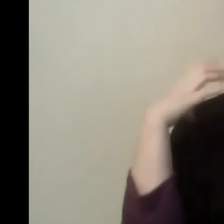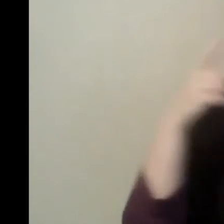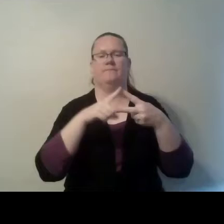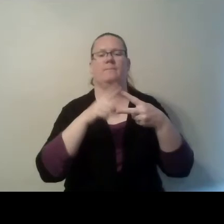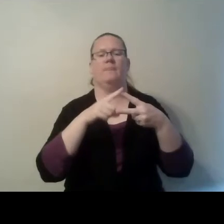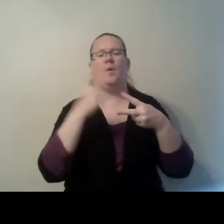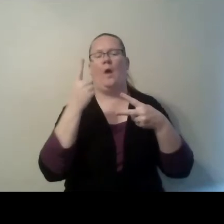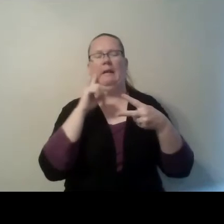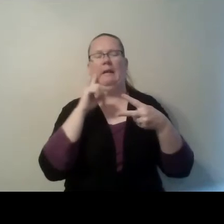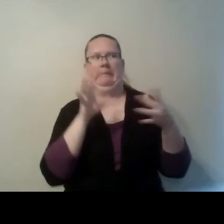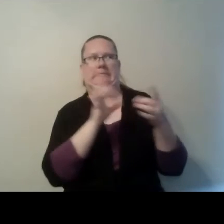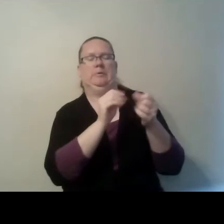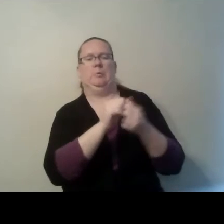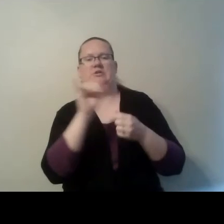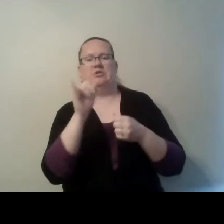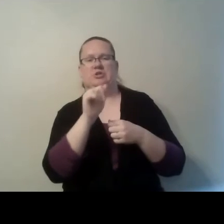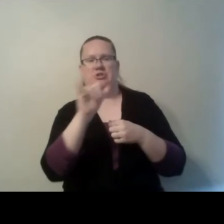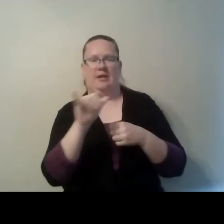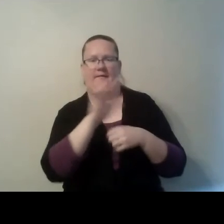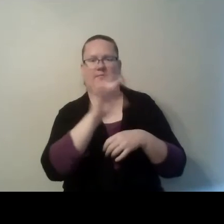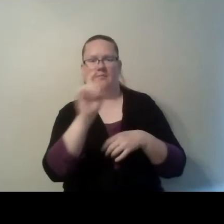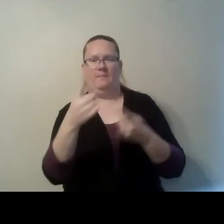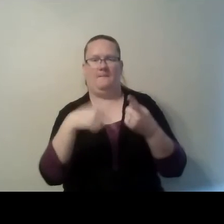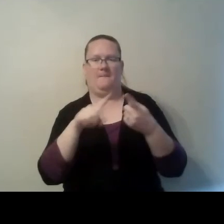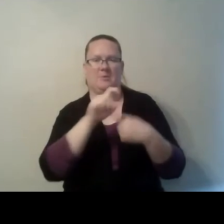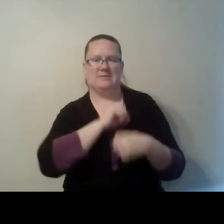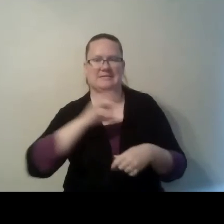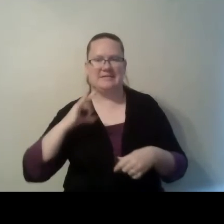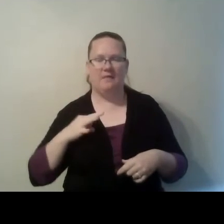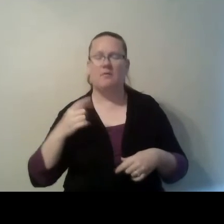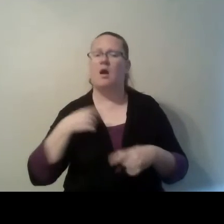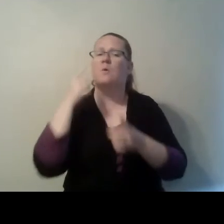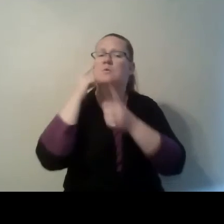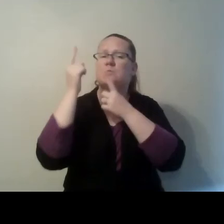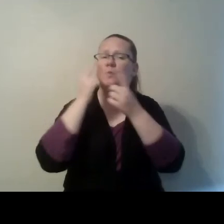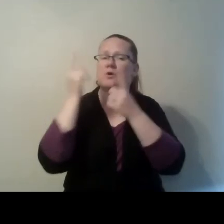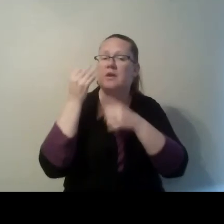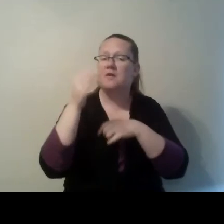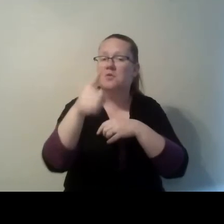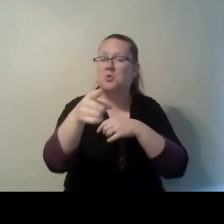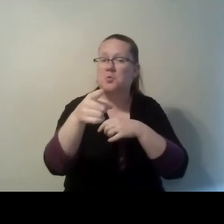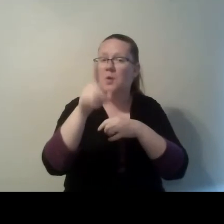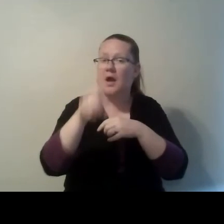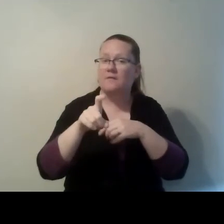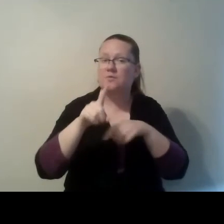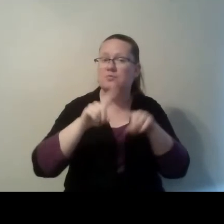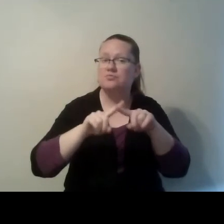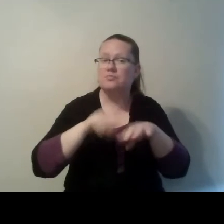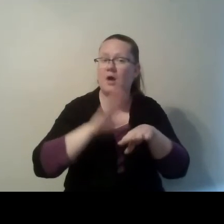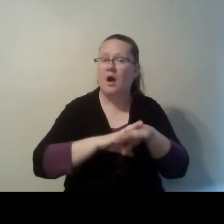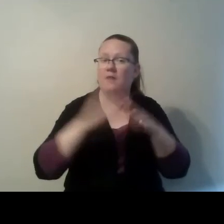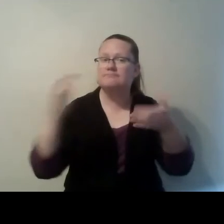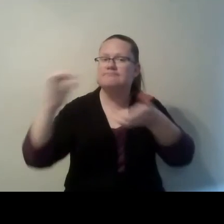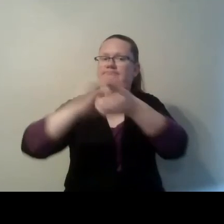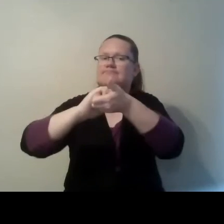of piggybacking off of Jay's question about staffing. I'm wondering if you've had to fall back on any mutual aid sort of